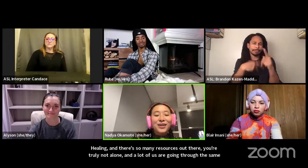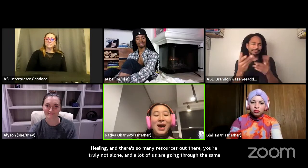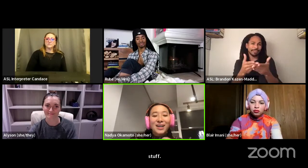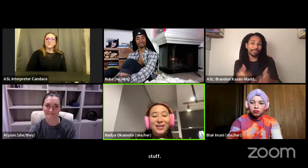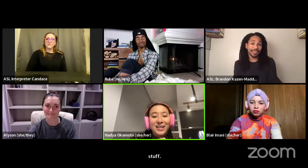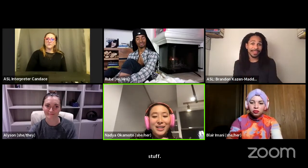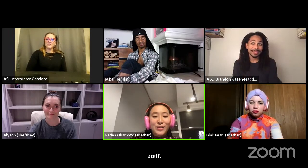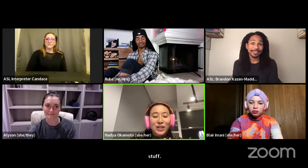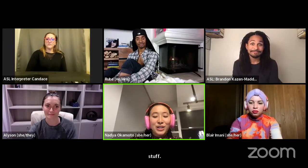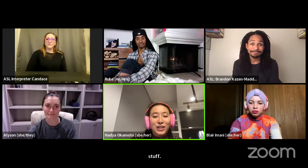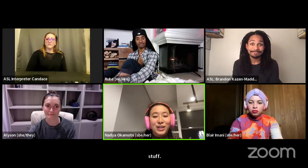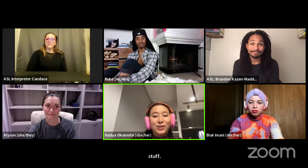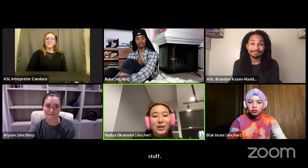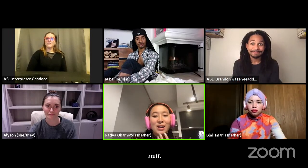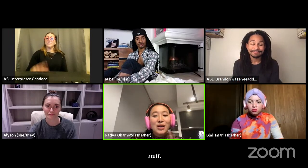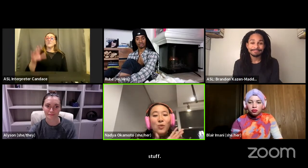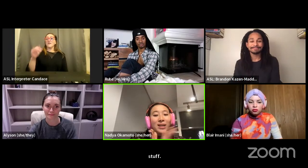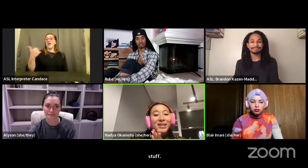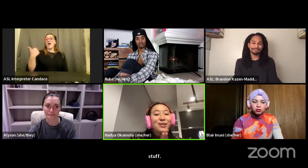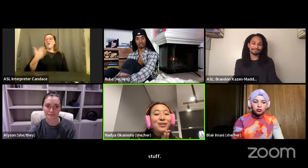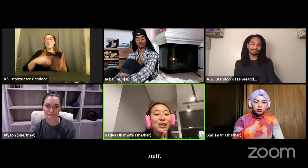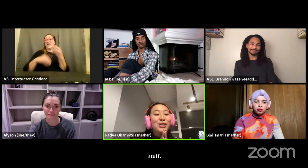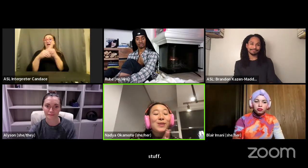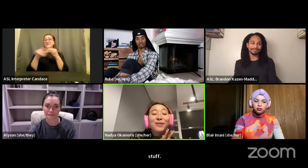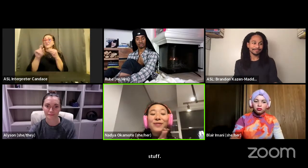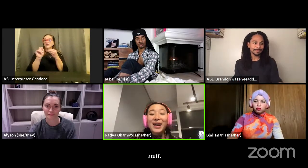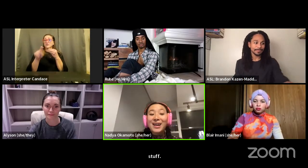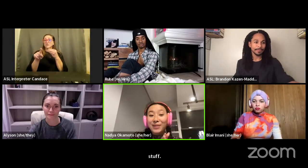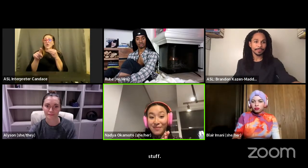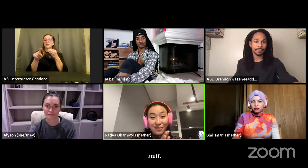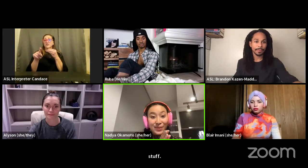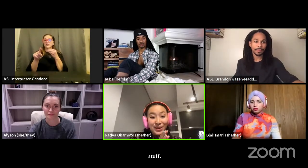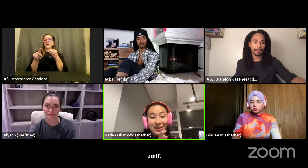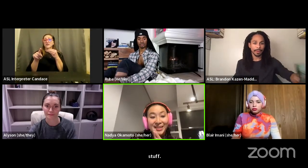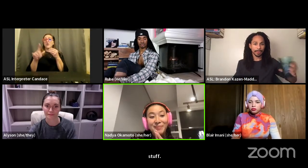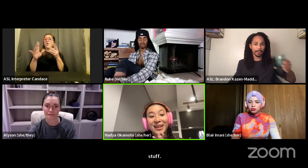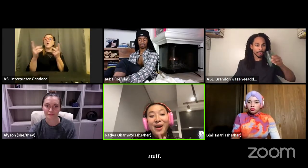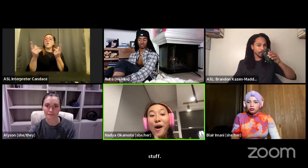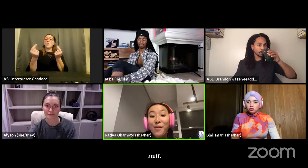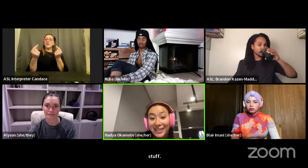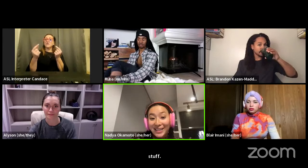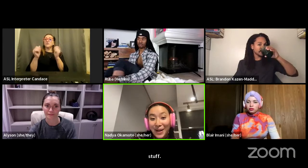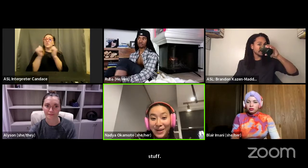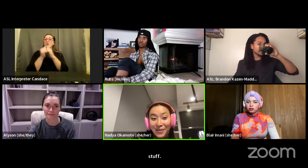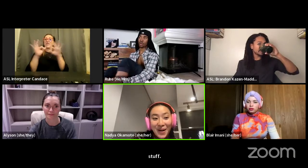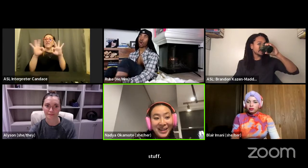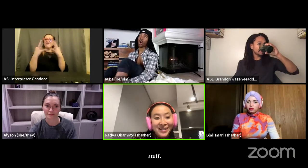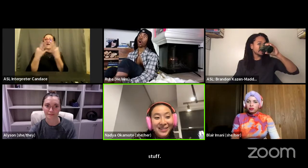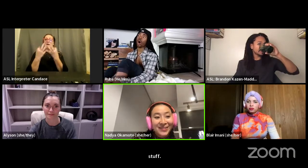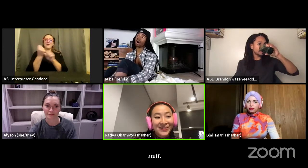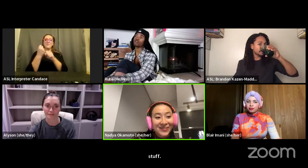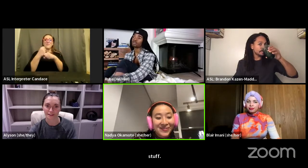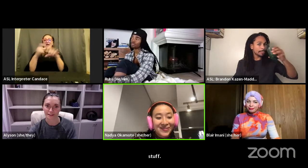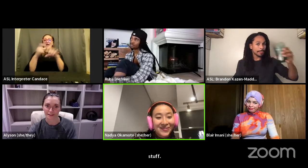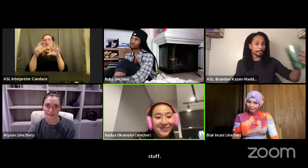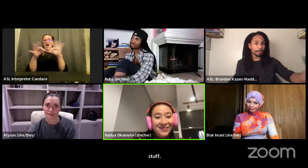As a little add on to this question too, what do you do when family members make comments about your body?